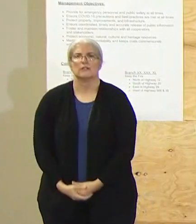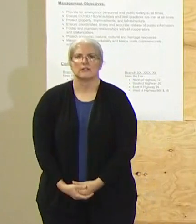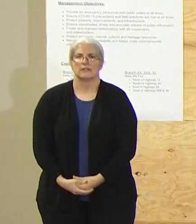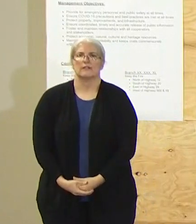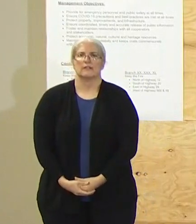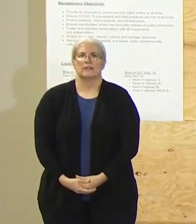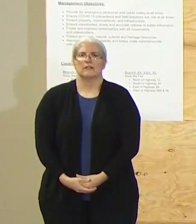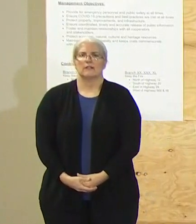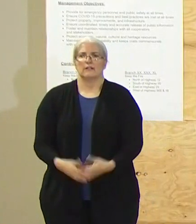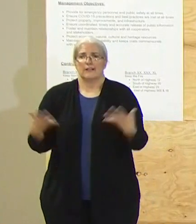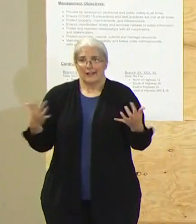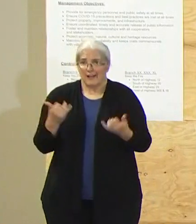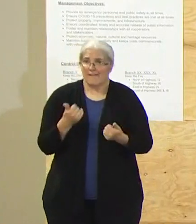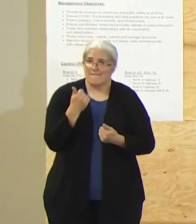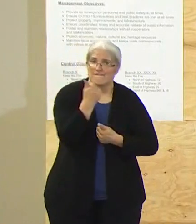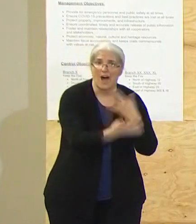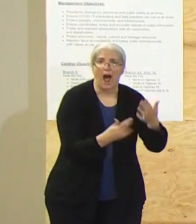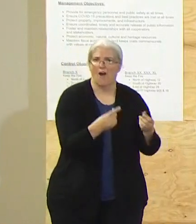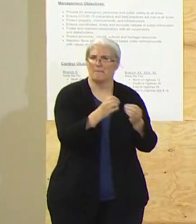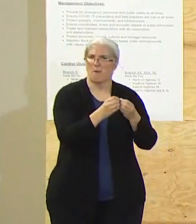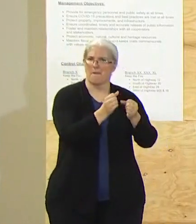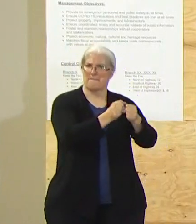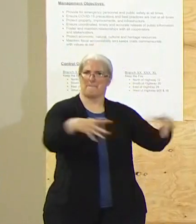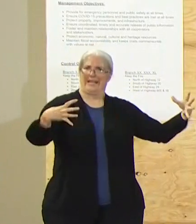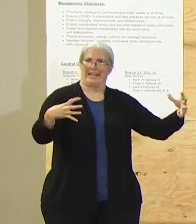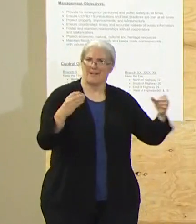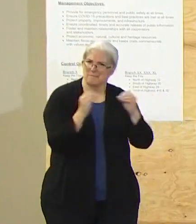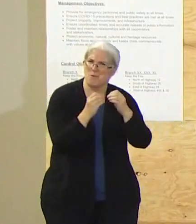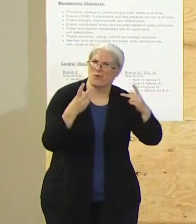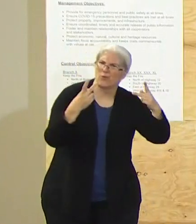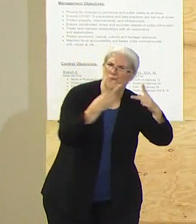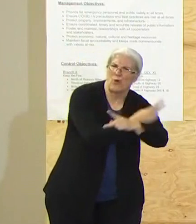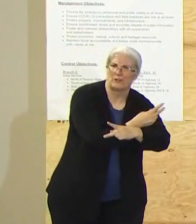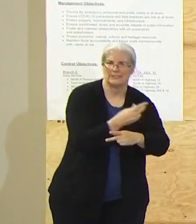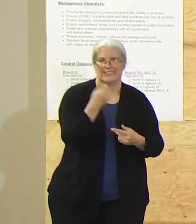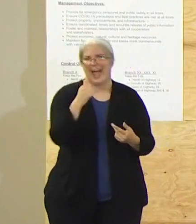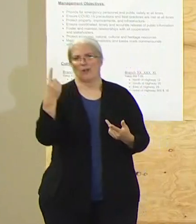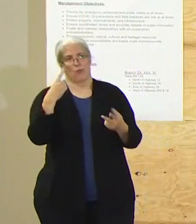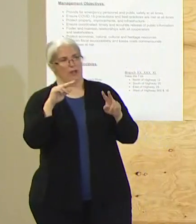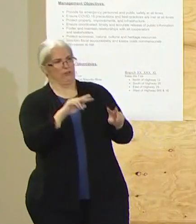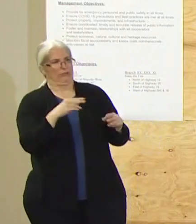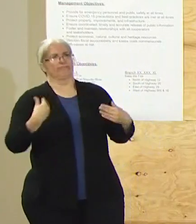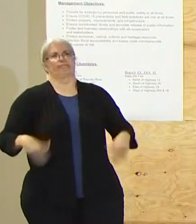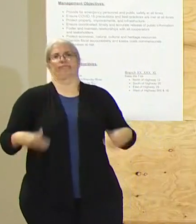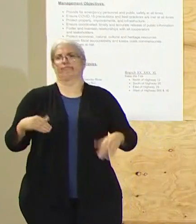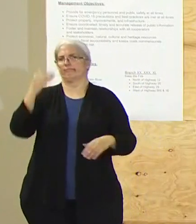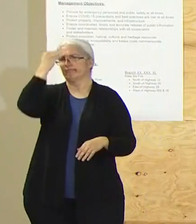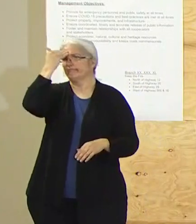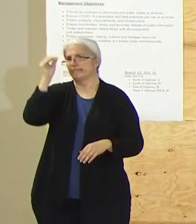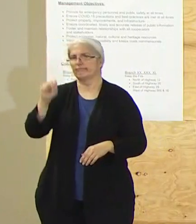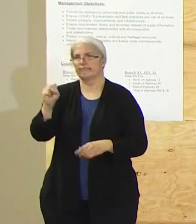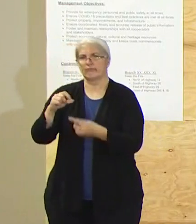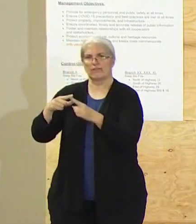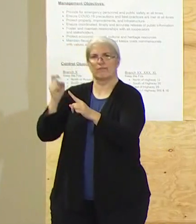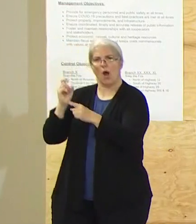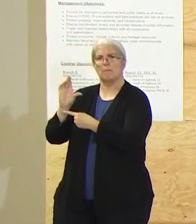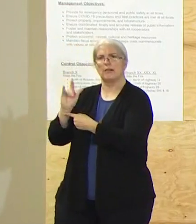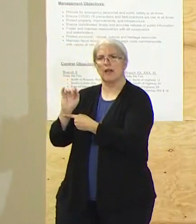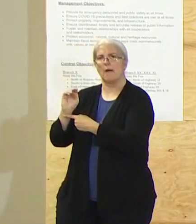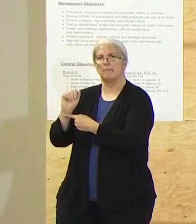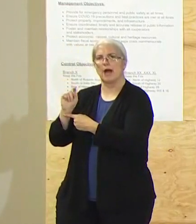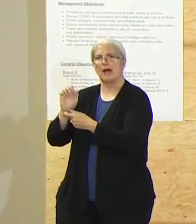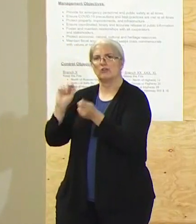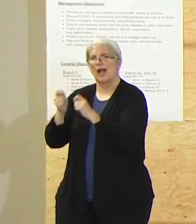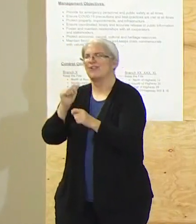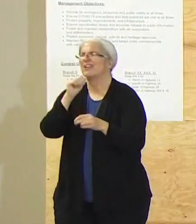rapid speed. Any objective observer will acknowledge that. It's not even worth getting the merits of demerits of this debate. And so